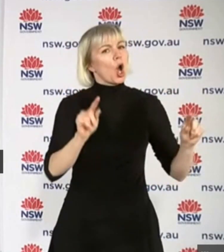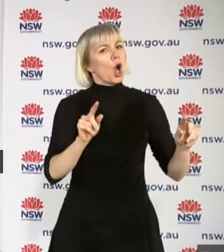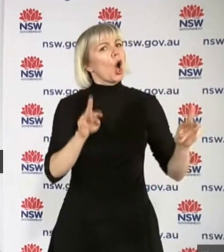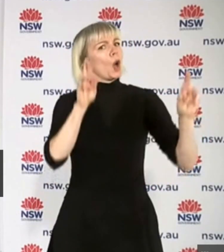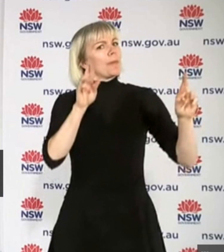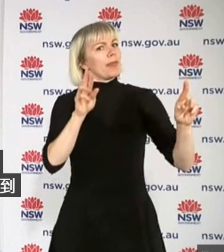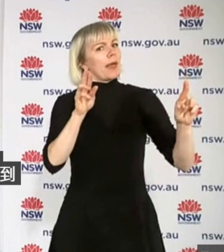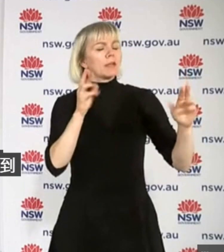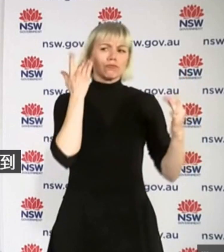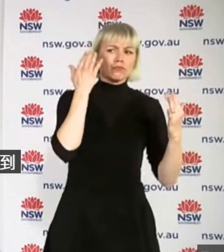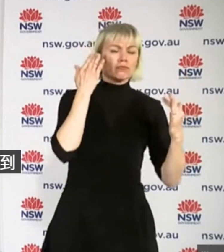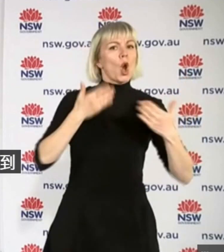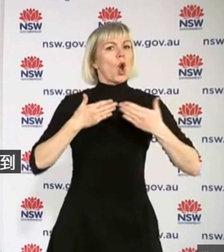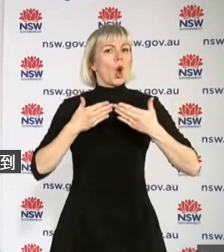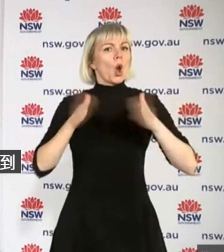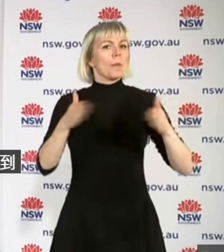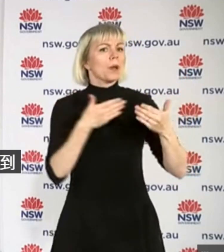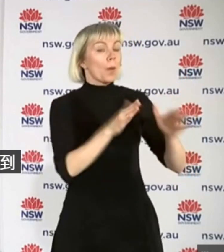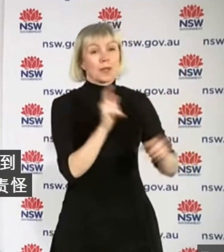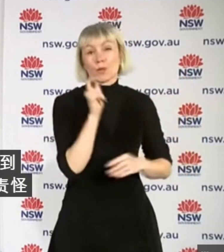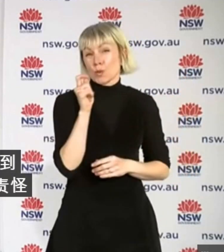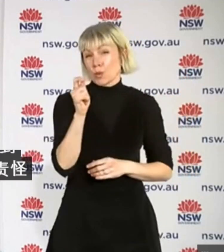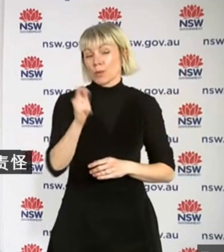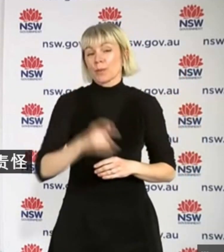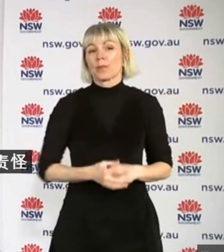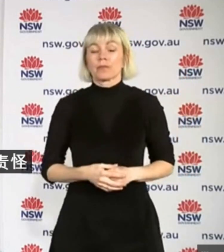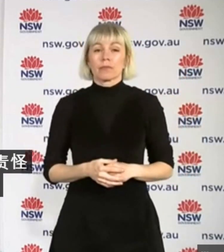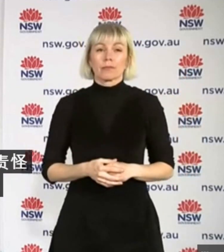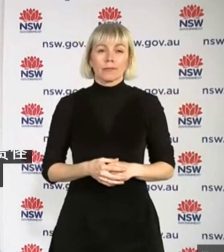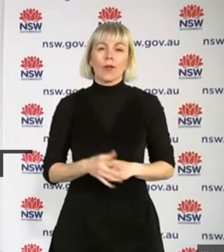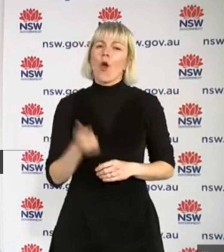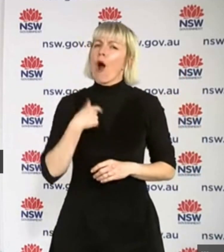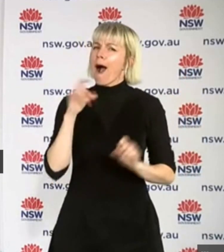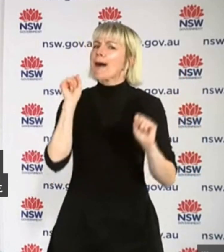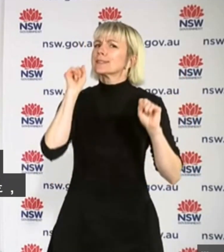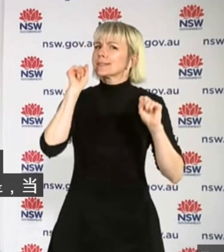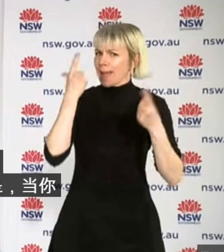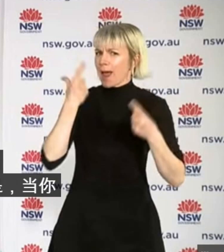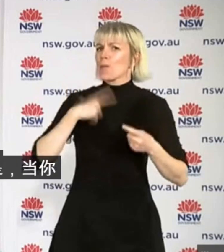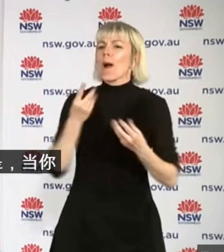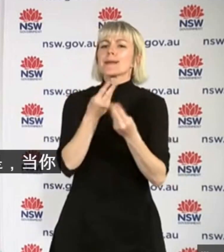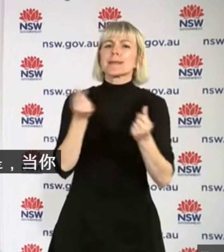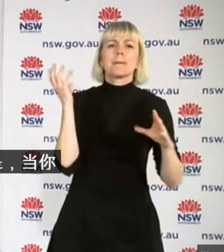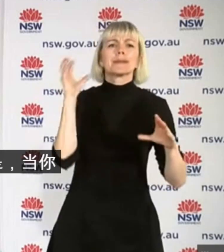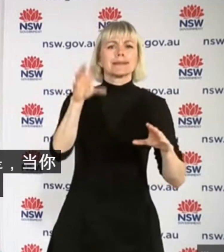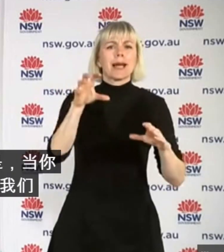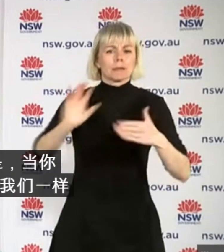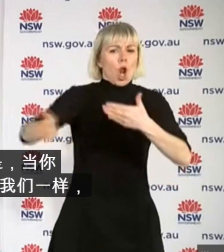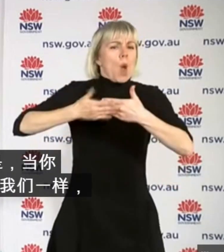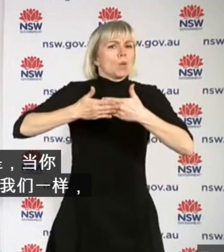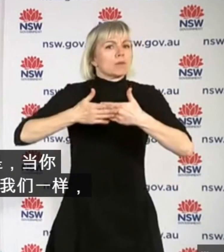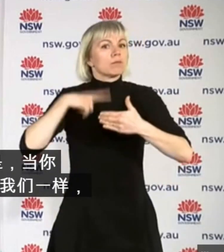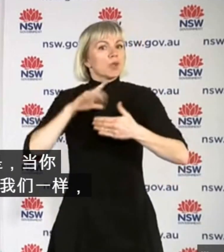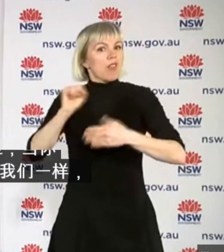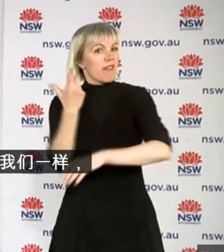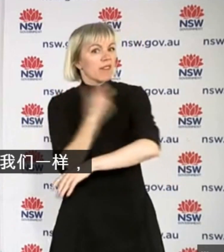And certainly I think by December other states, and I don't blame other states for not having as high vaccination rates. I mean, when you don't have the disease in the same way we